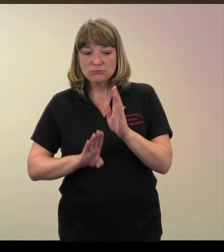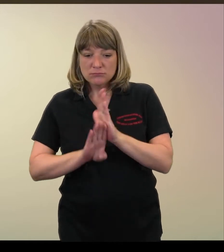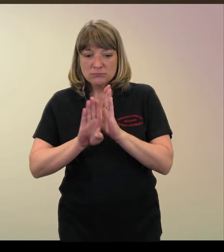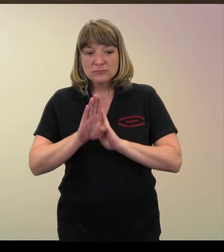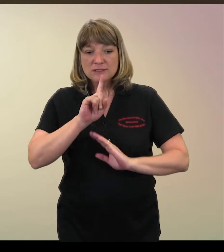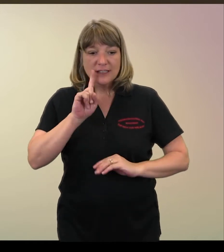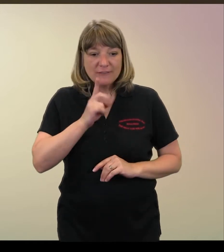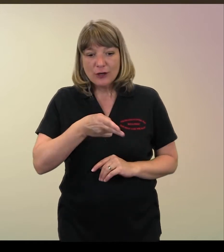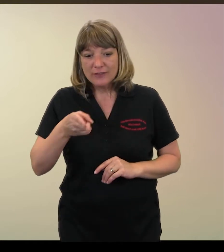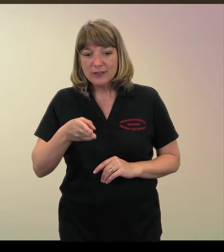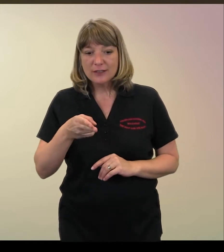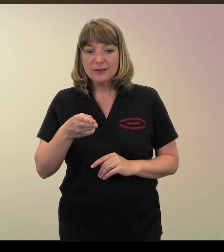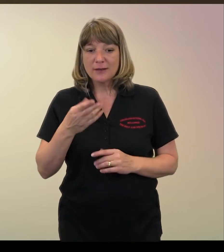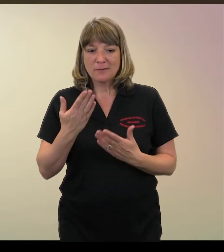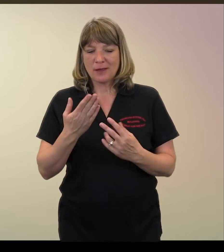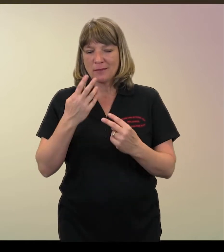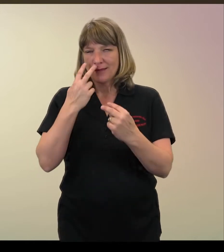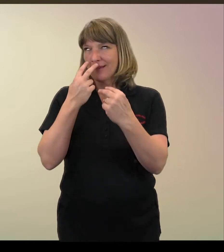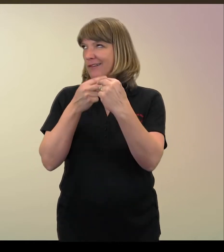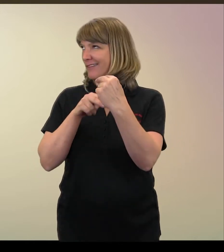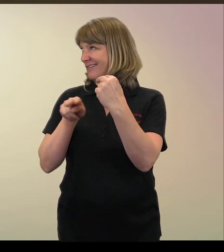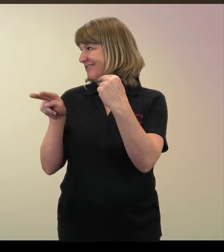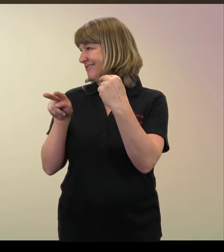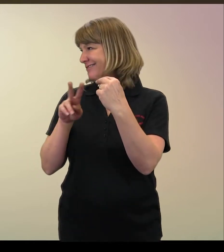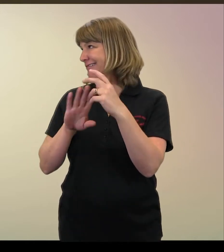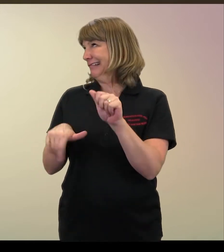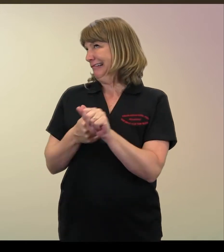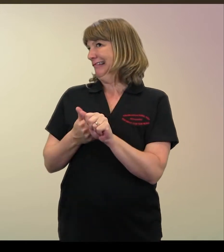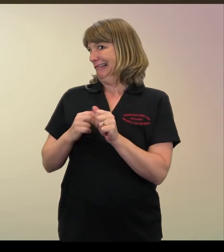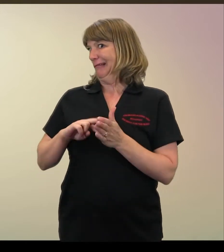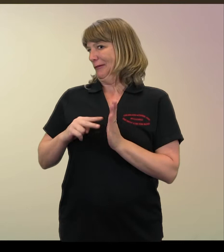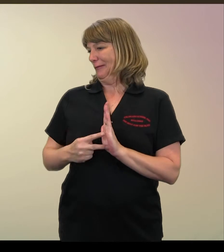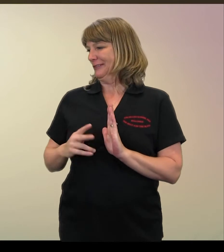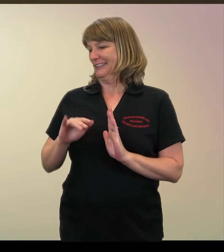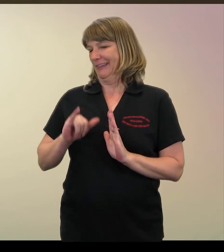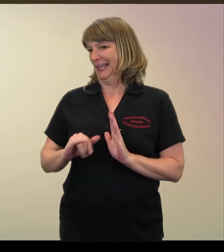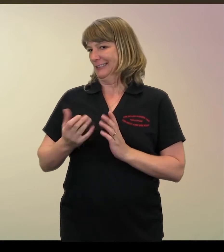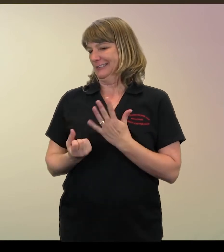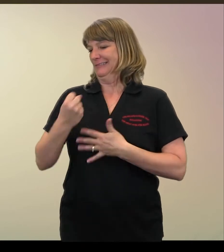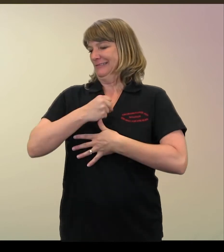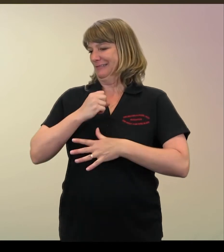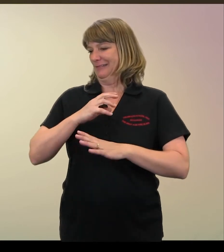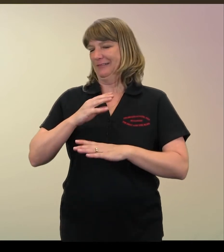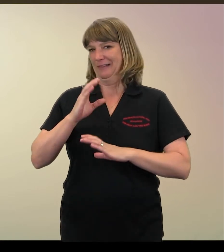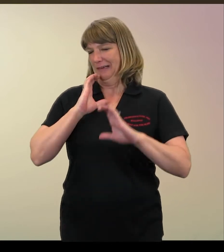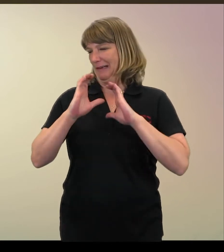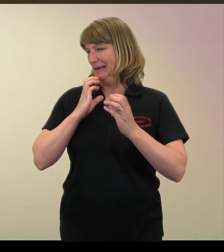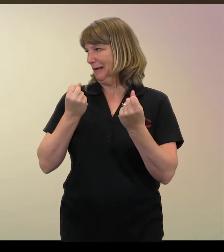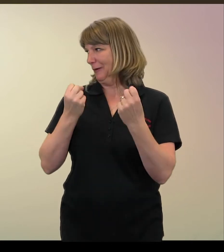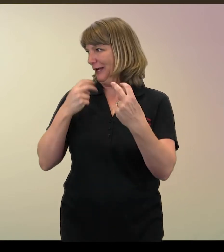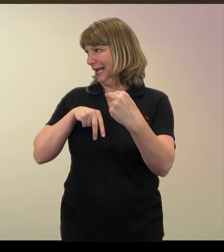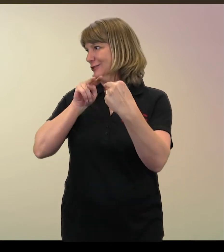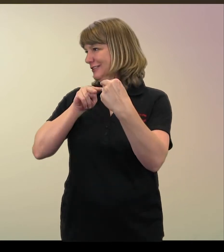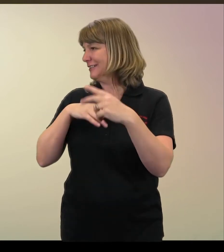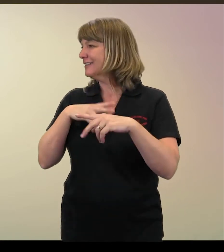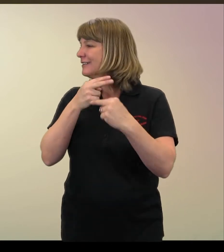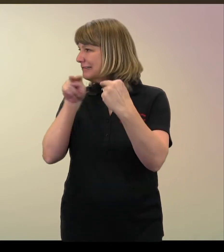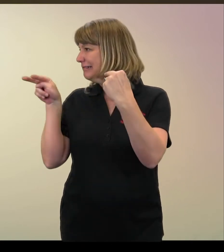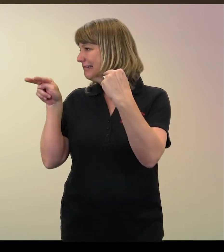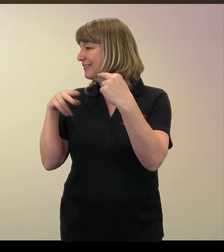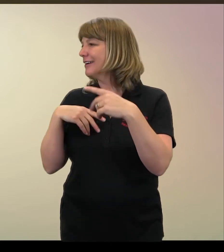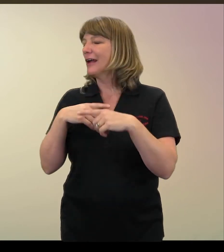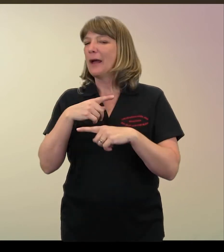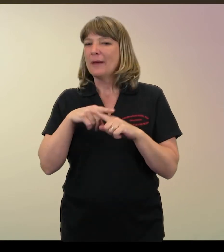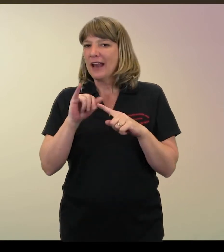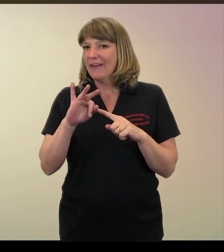typically developing who are deaf and hard of hearing who might purposely avoid eye contact, especially if that's their primary means of communication. But